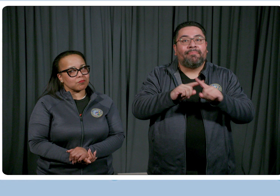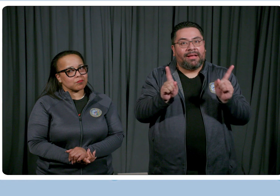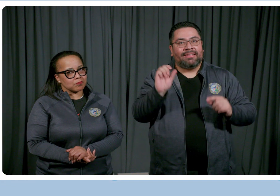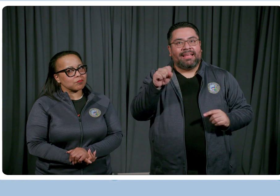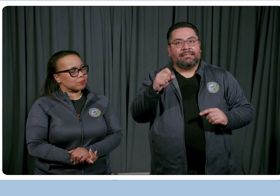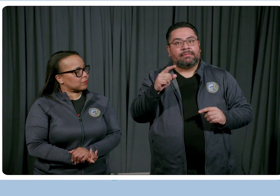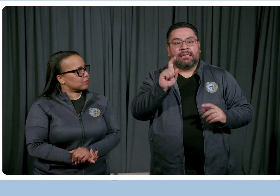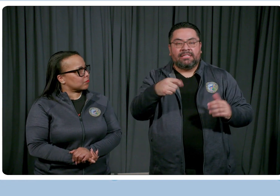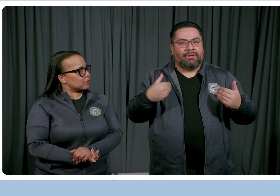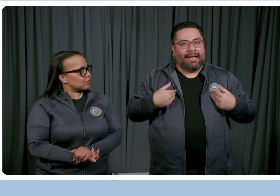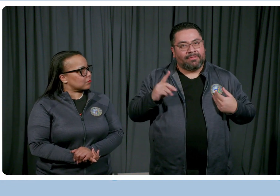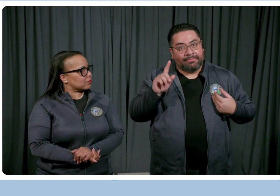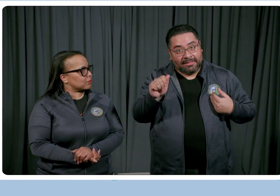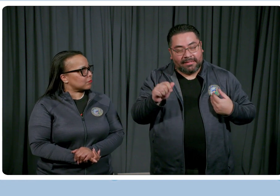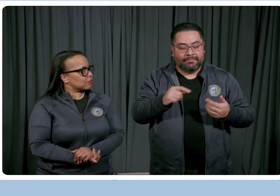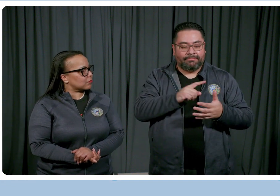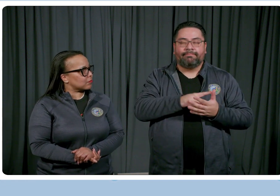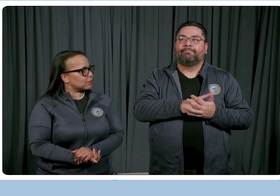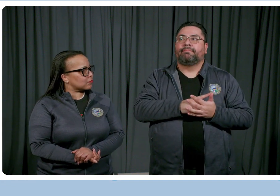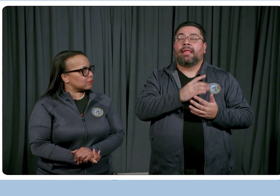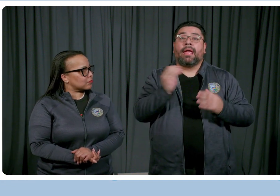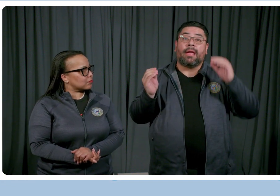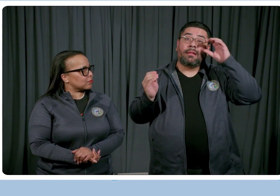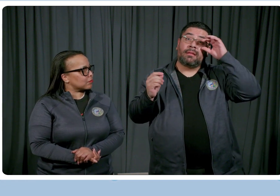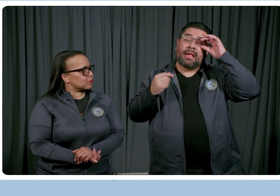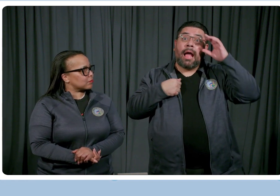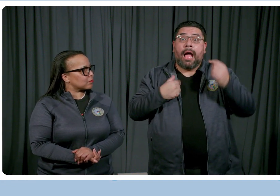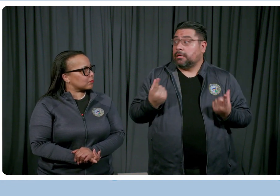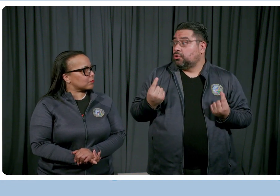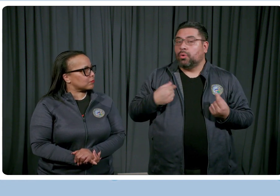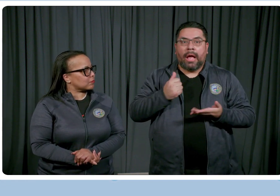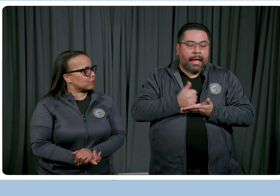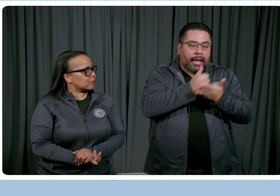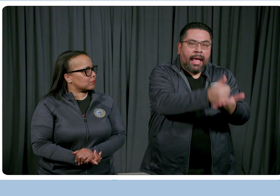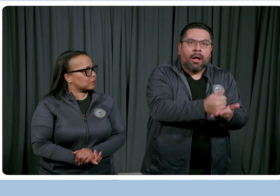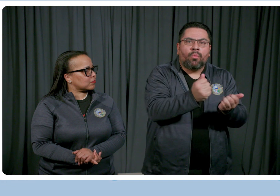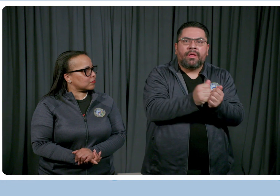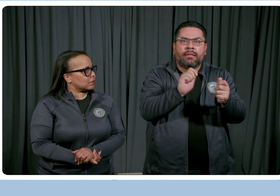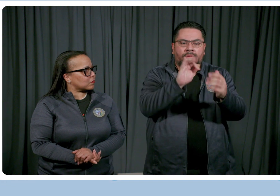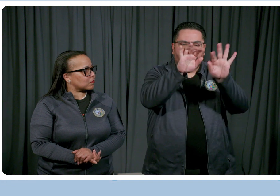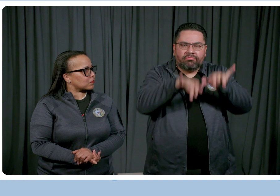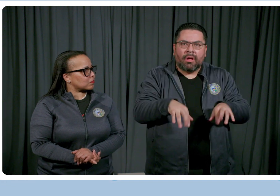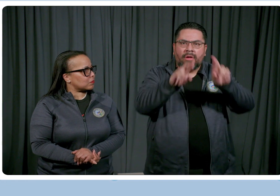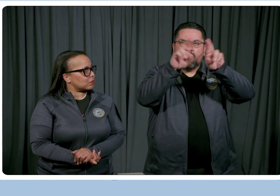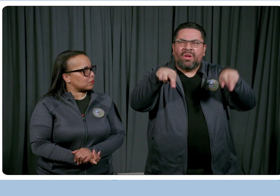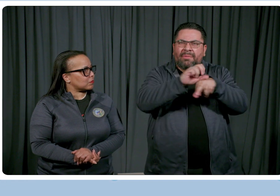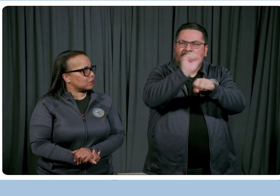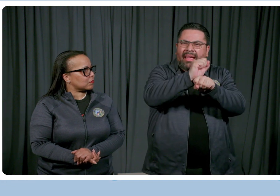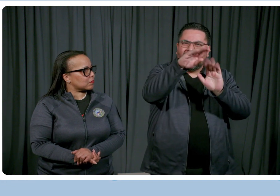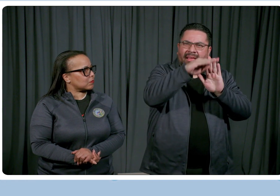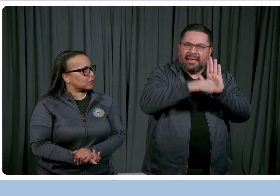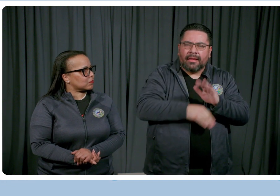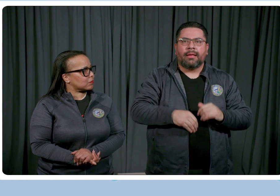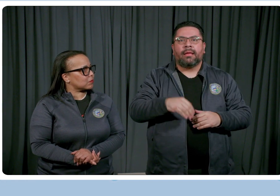disability is, but definitely need to identify with having one. And I work to assist them with resumes, cover